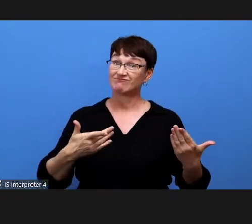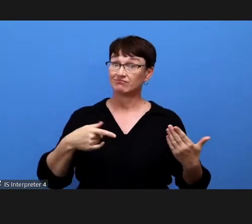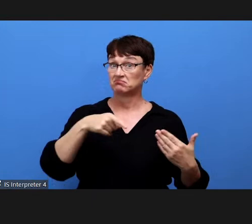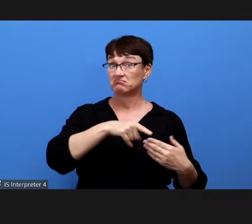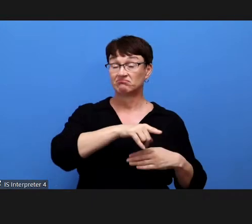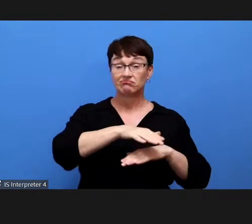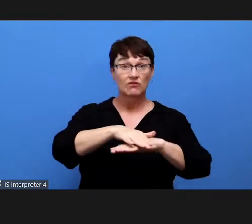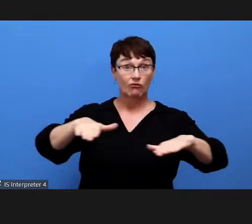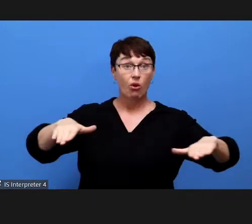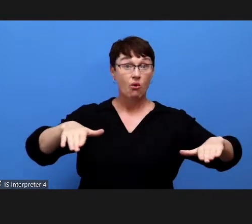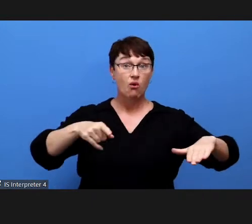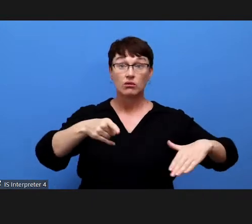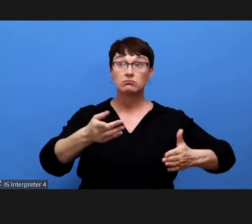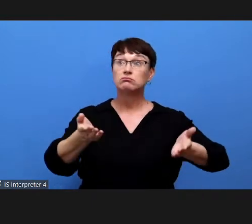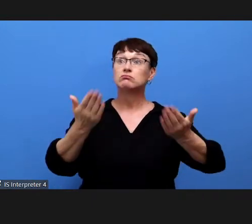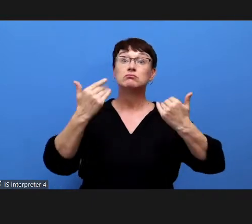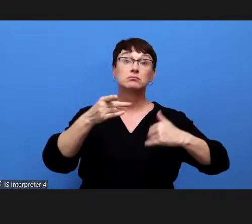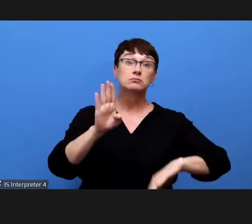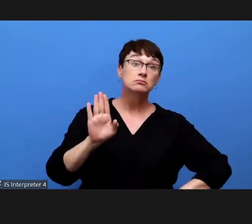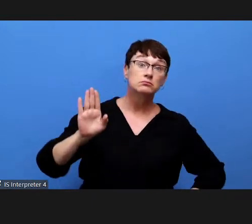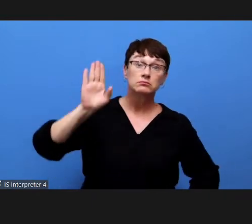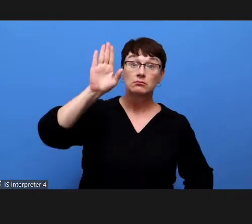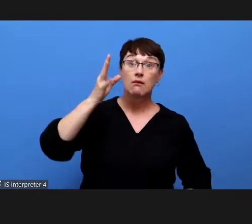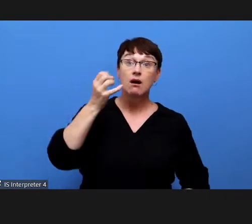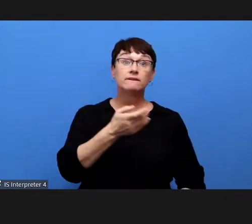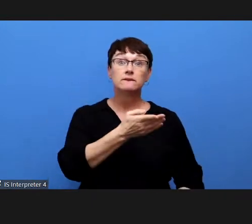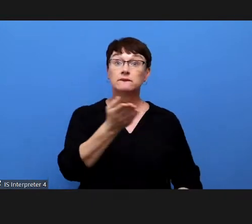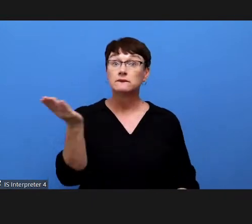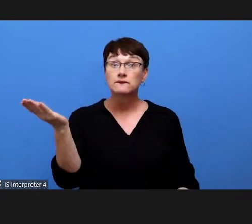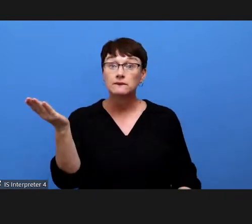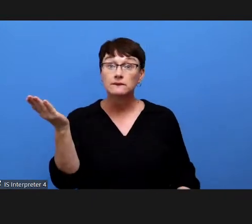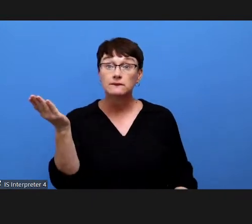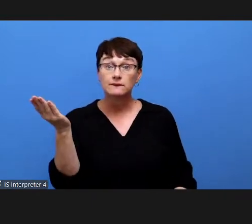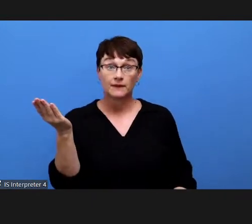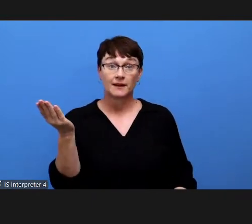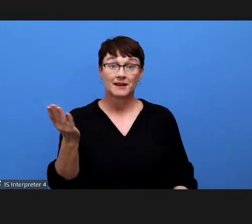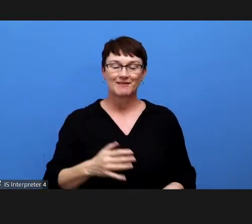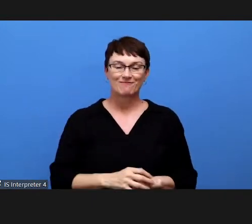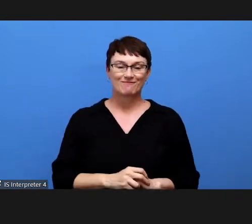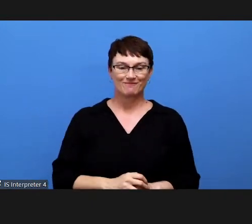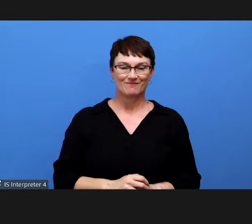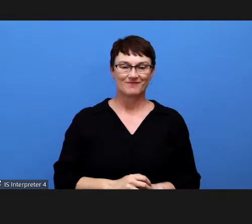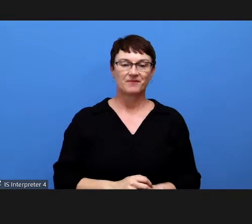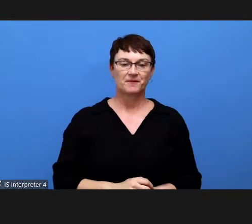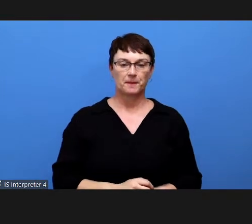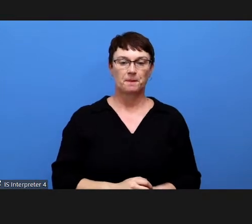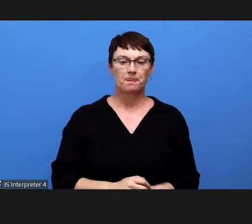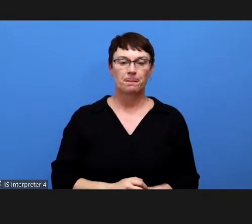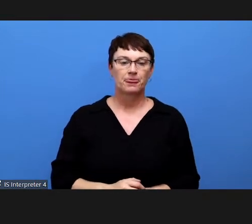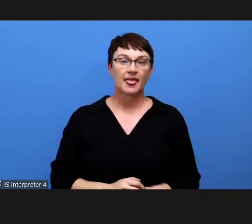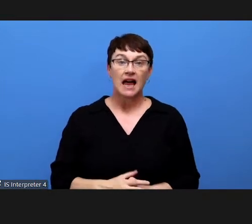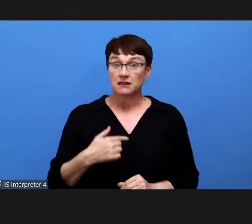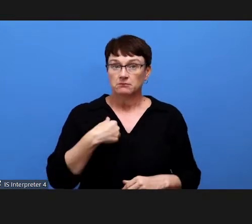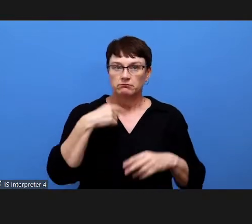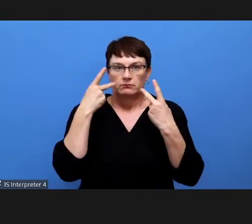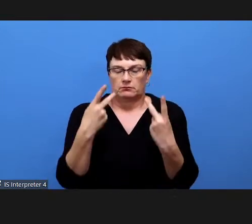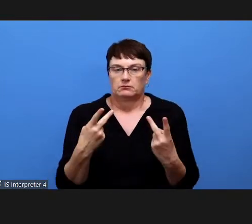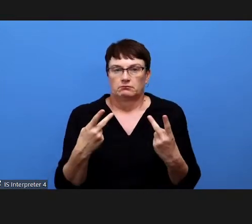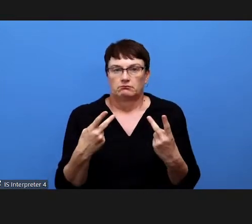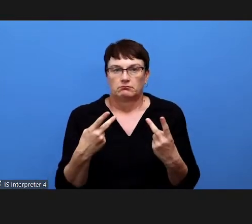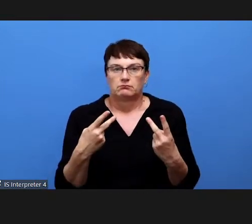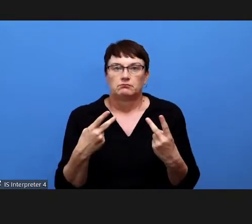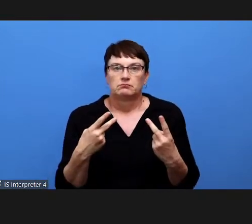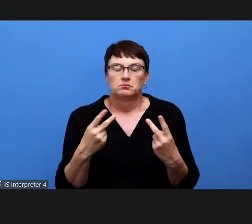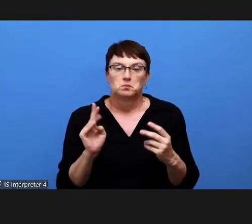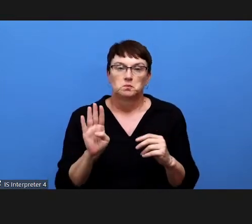to make some interventions. Okay, so I can see a few hands, which is interesting. I do